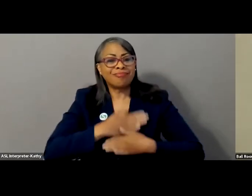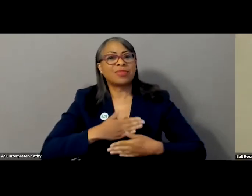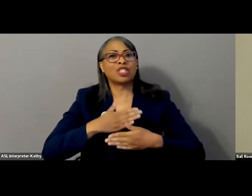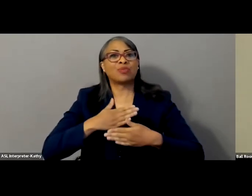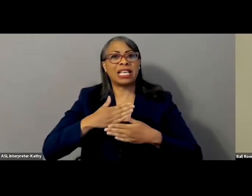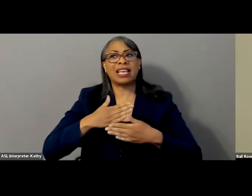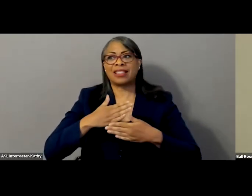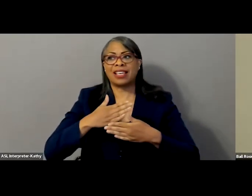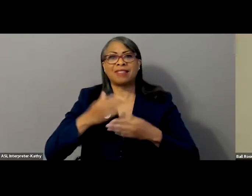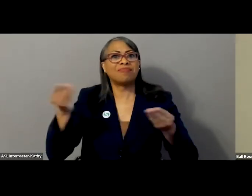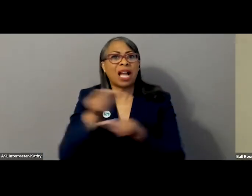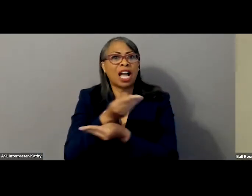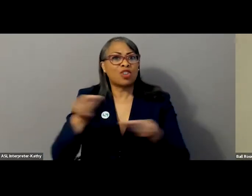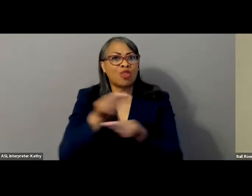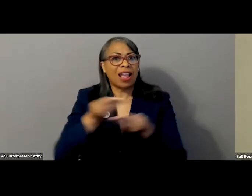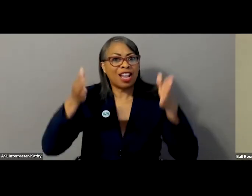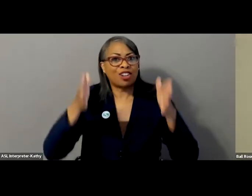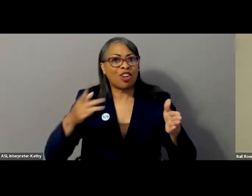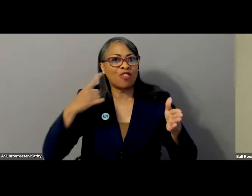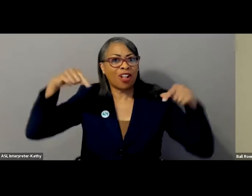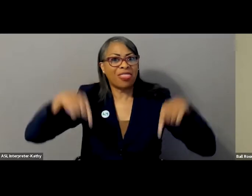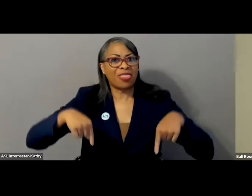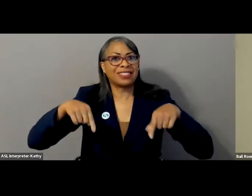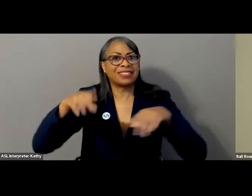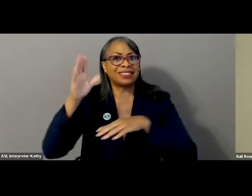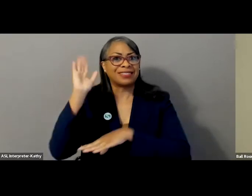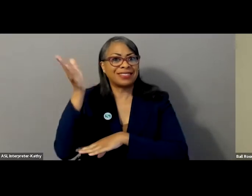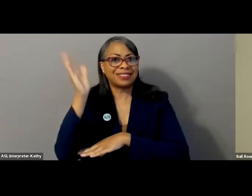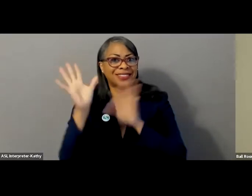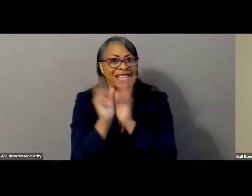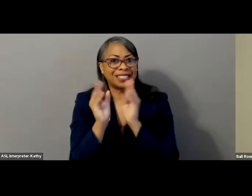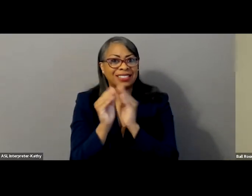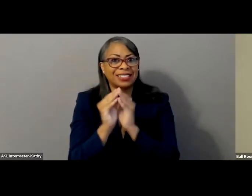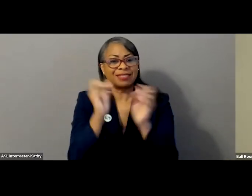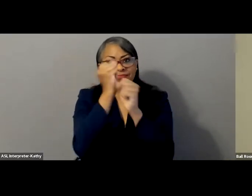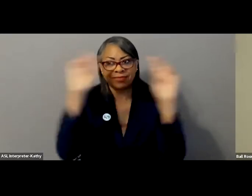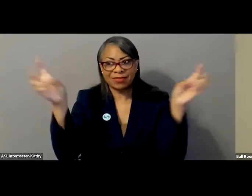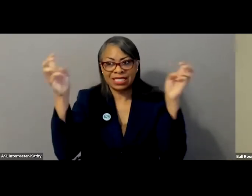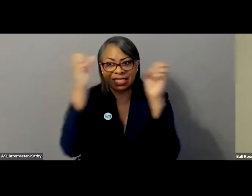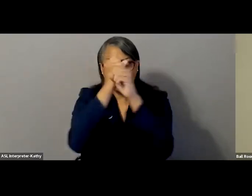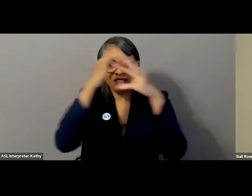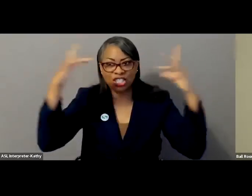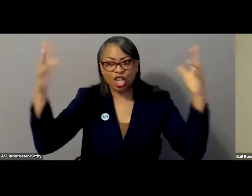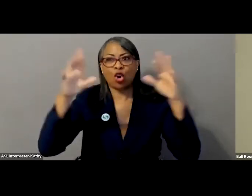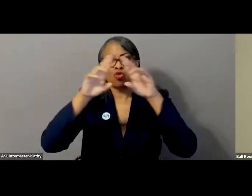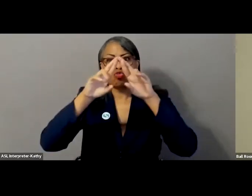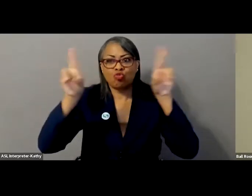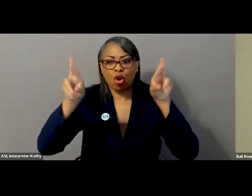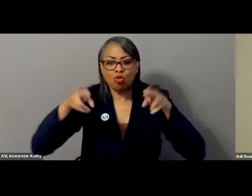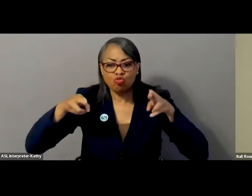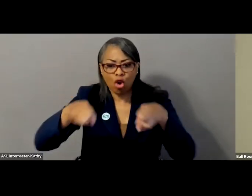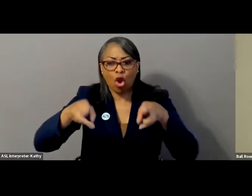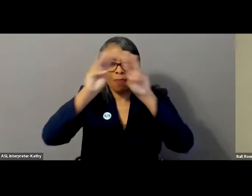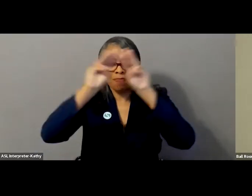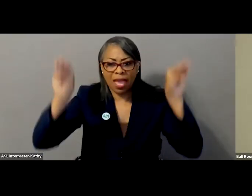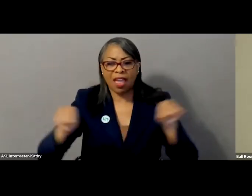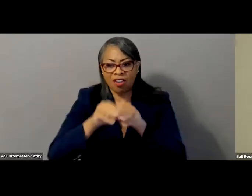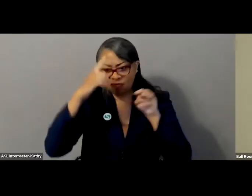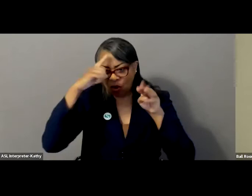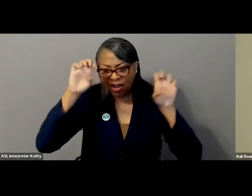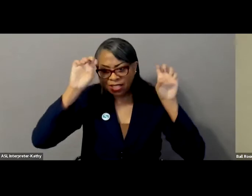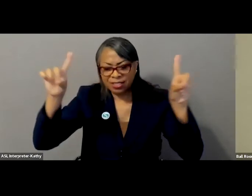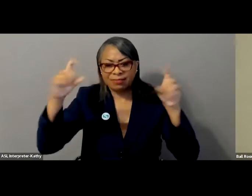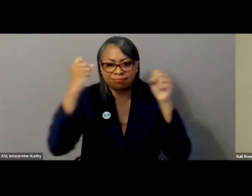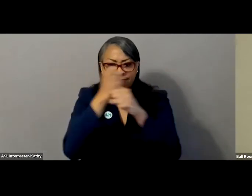for this session. As you know, the title of this session is A Vision and Roadmap for Education Statistics, a report